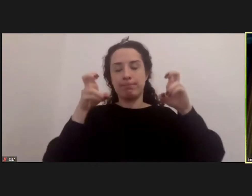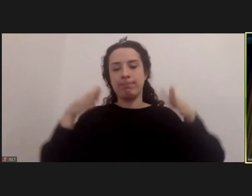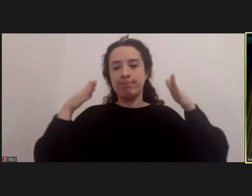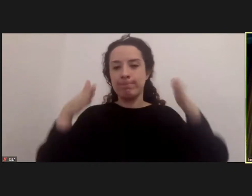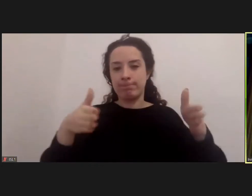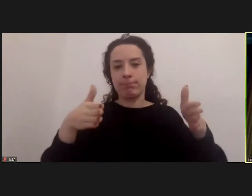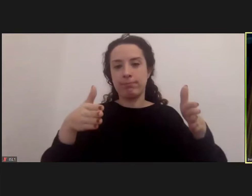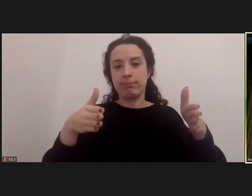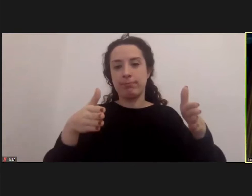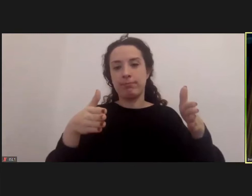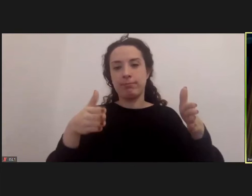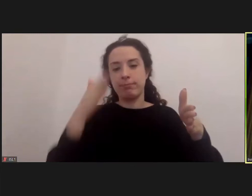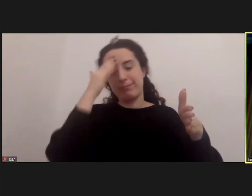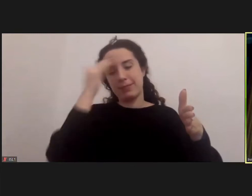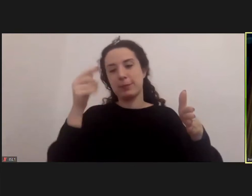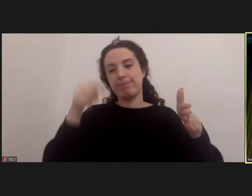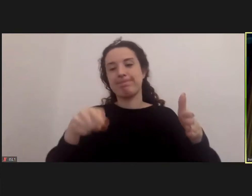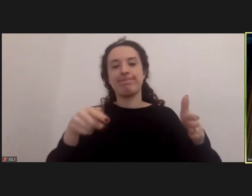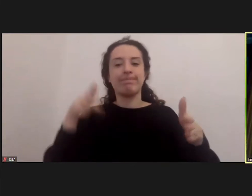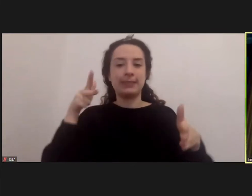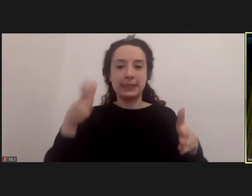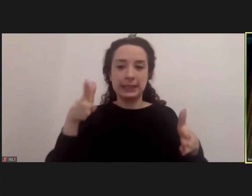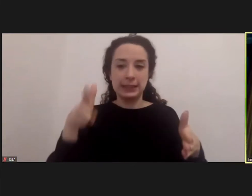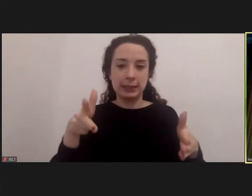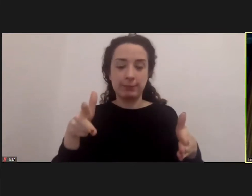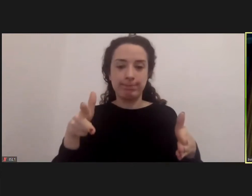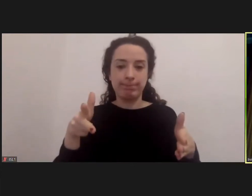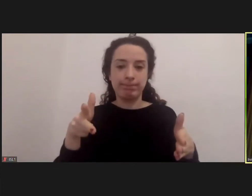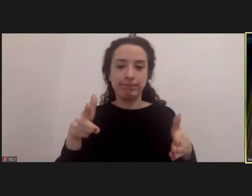of autonomy and equality, and